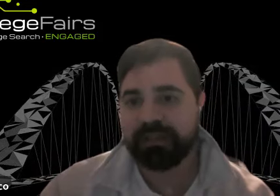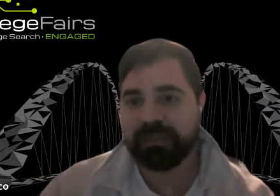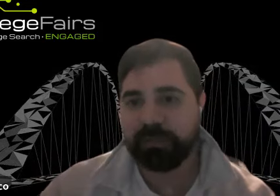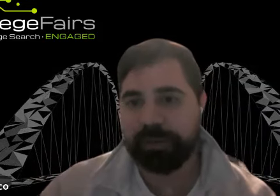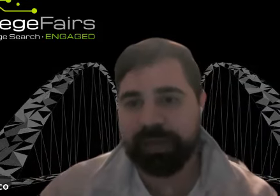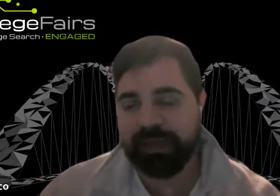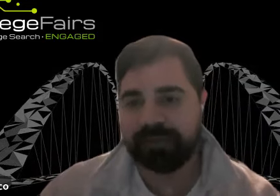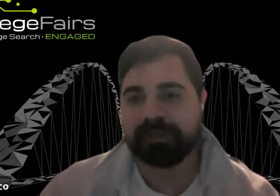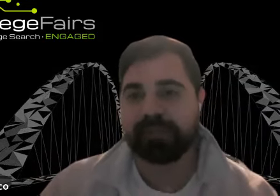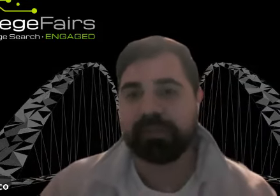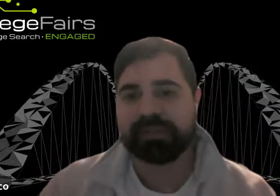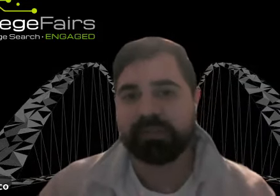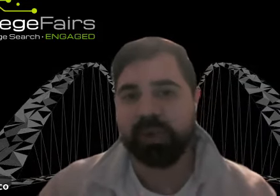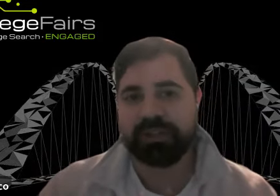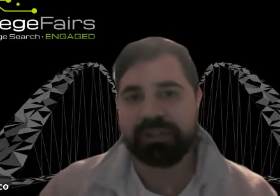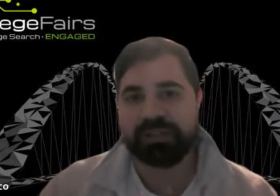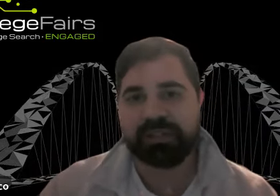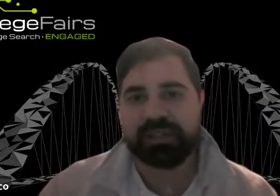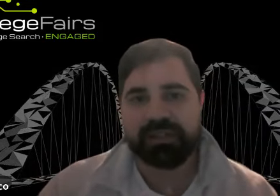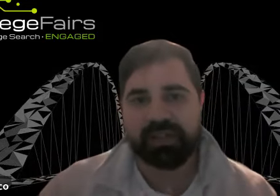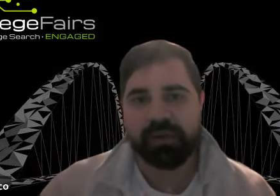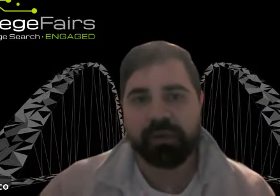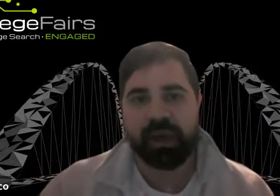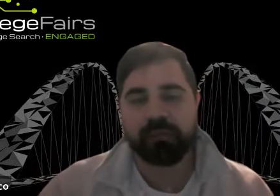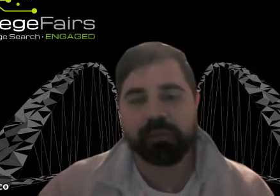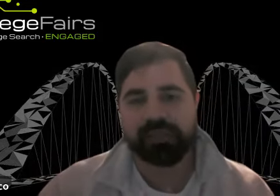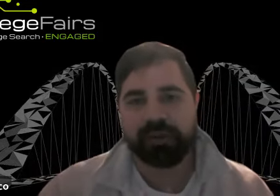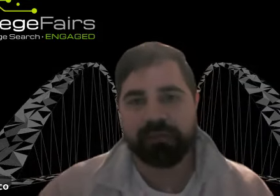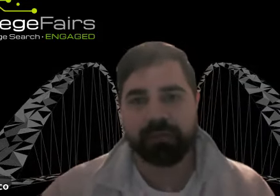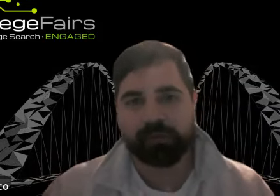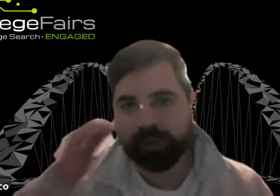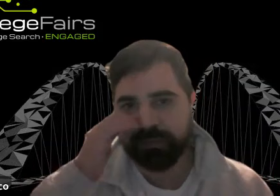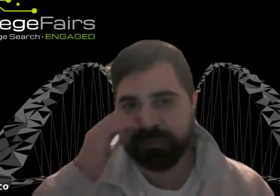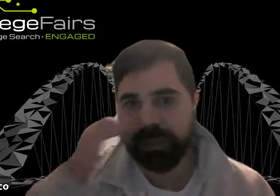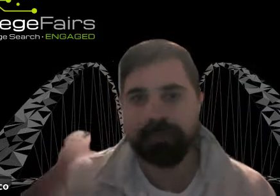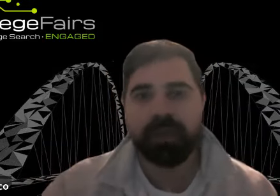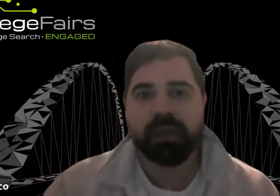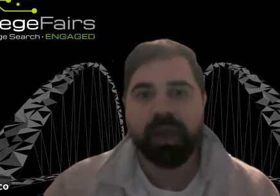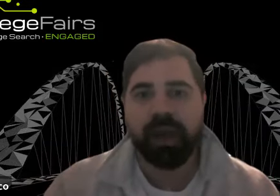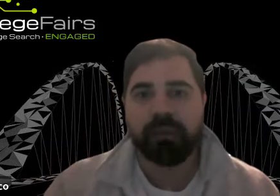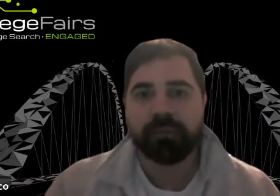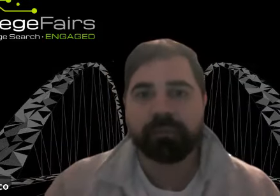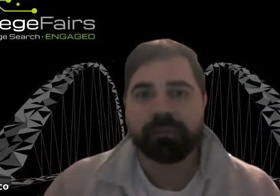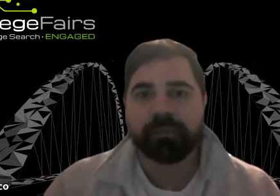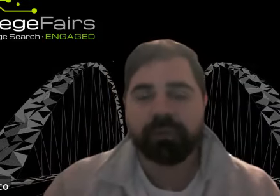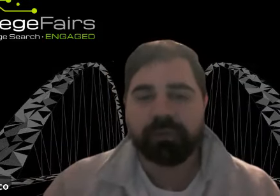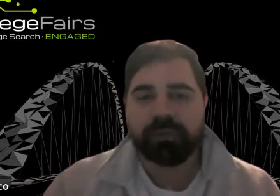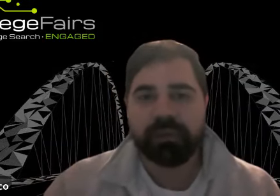some people were already kind enough to throw in some questions so um we'll start off with the one right off the top um